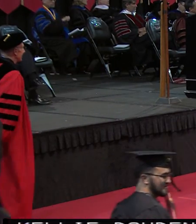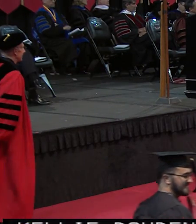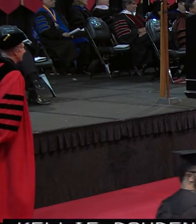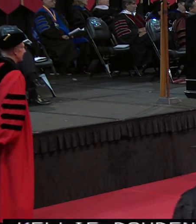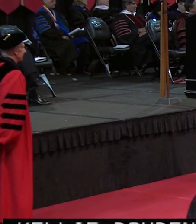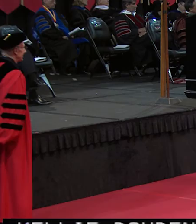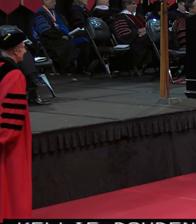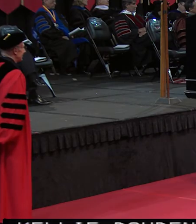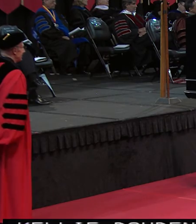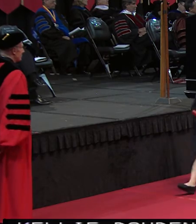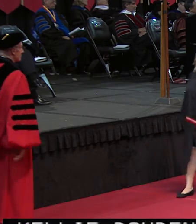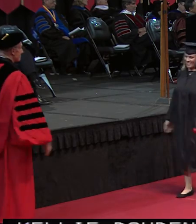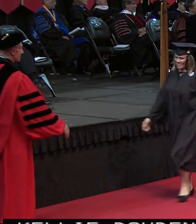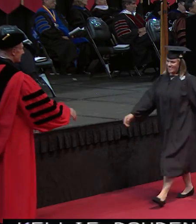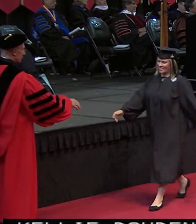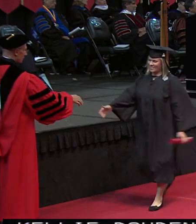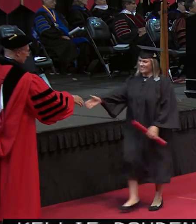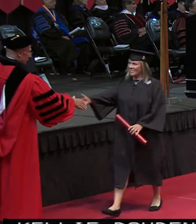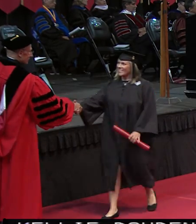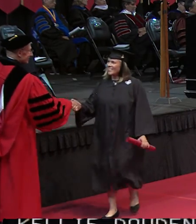Sergio Flores Jr.